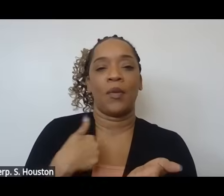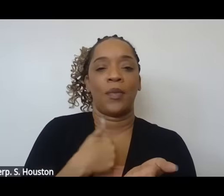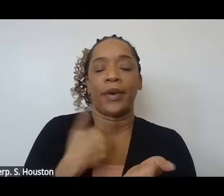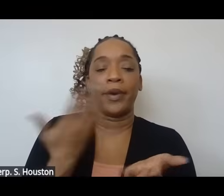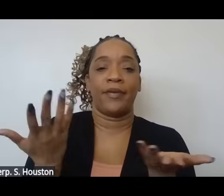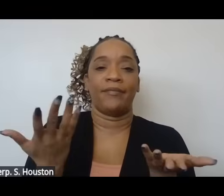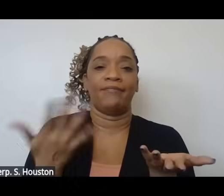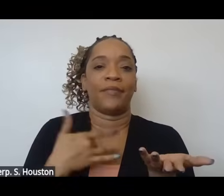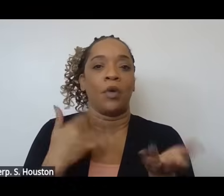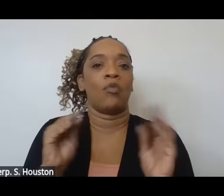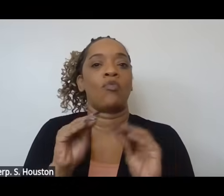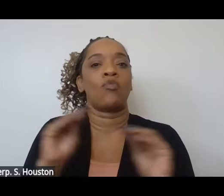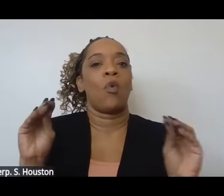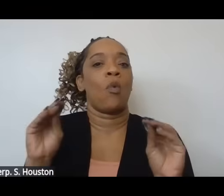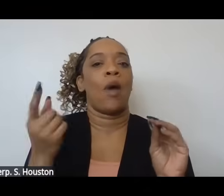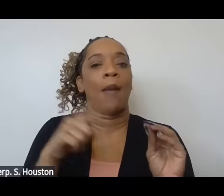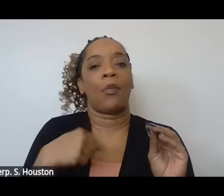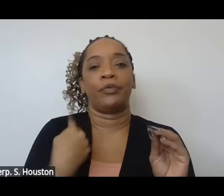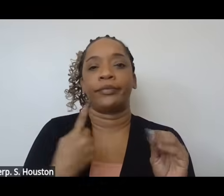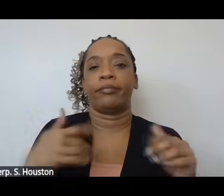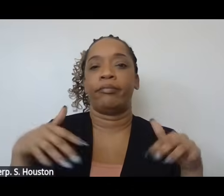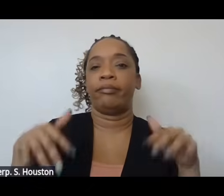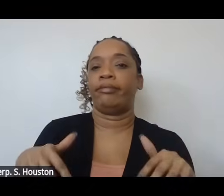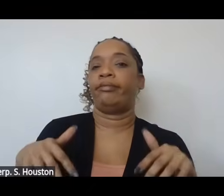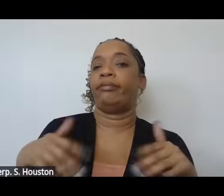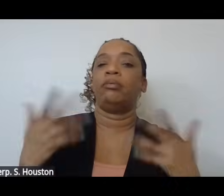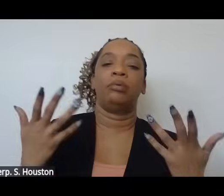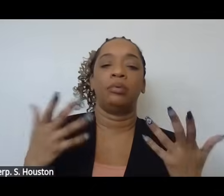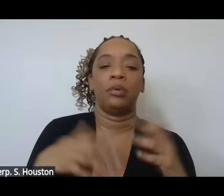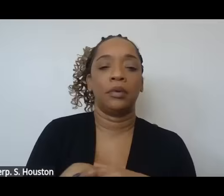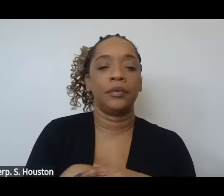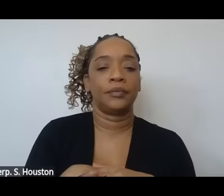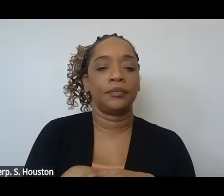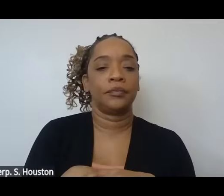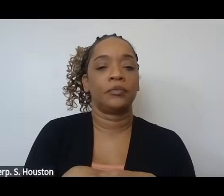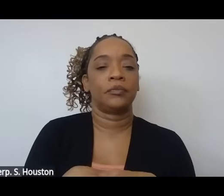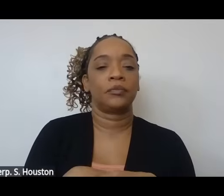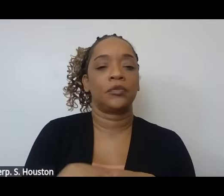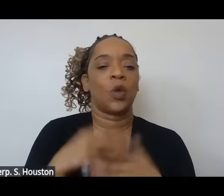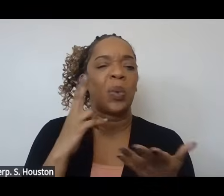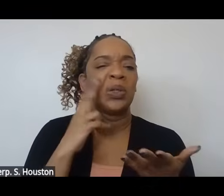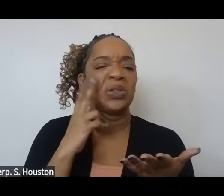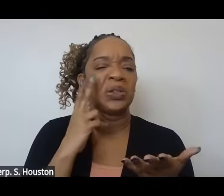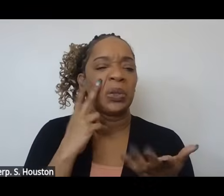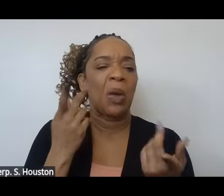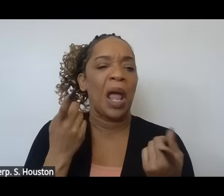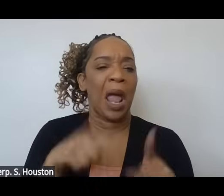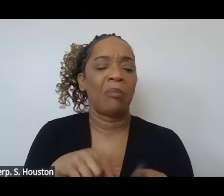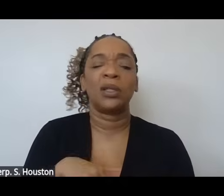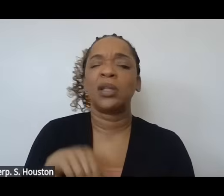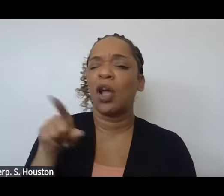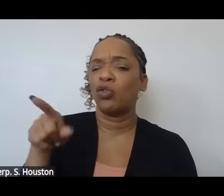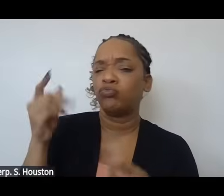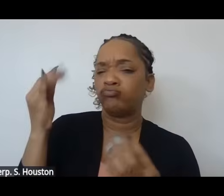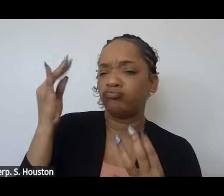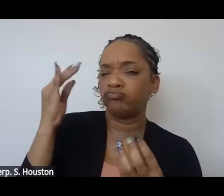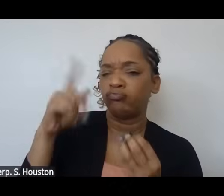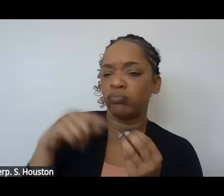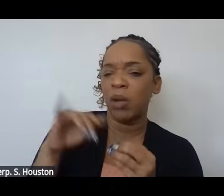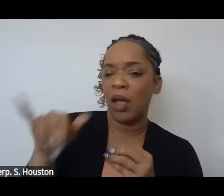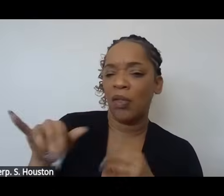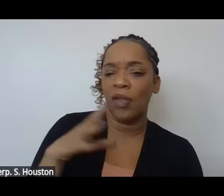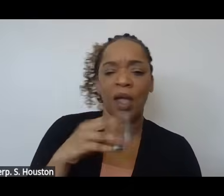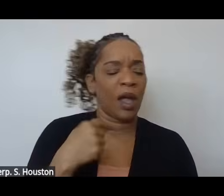happens. See what happens. You guys noodle on it and then, We'll see what happens over the course of